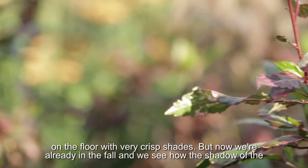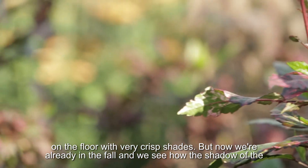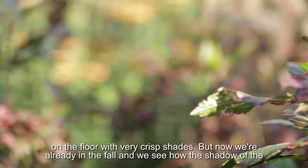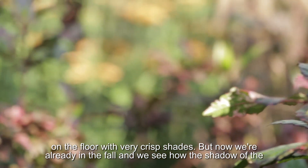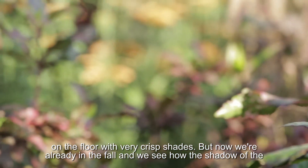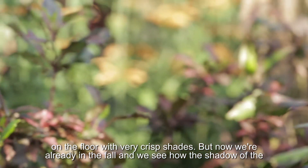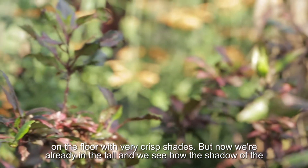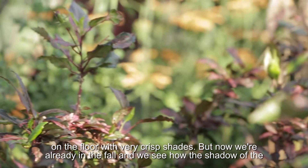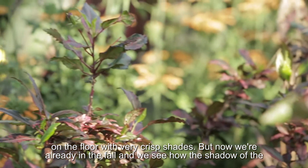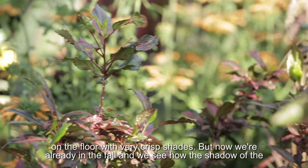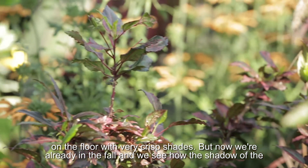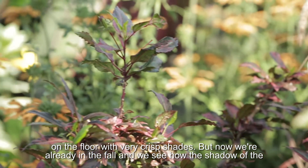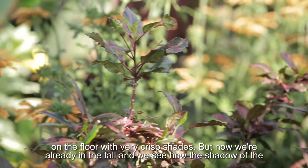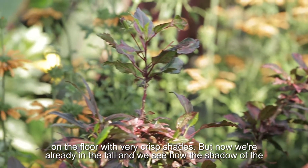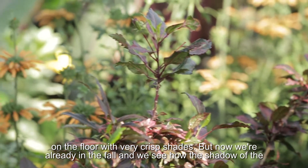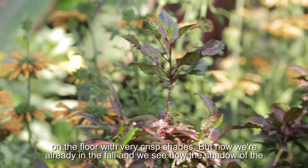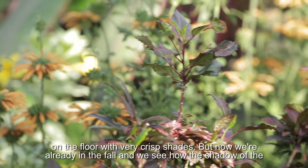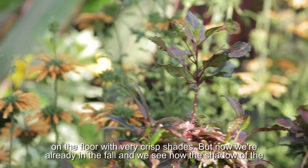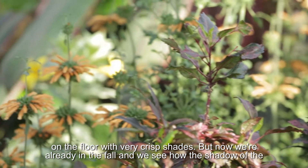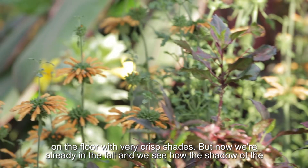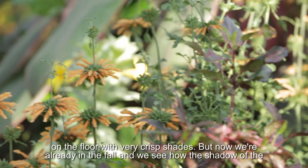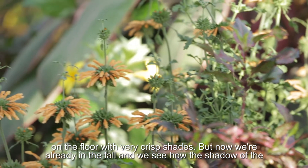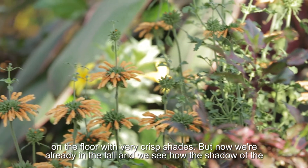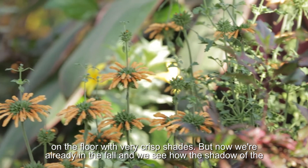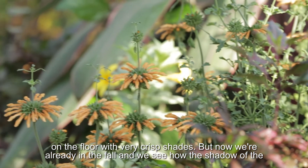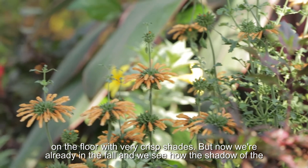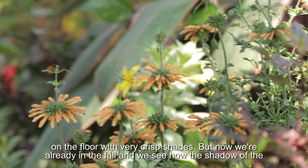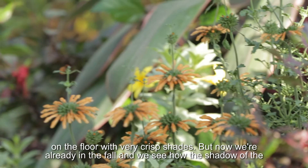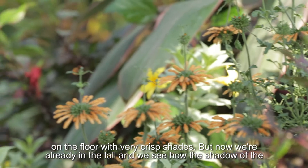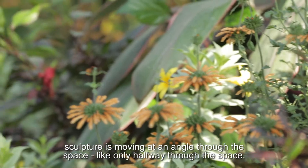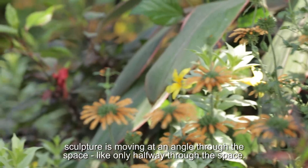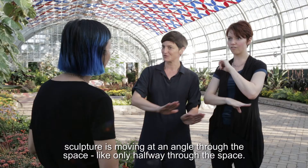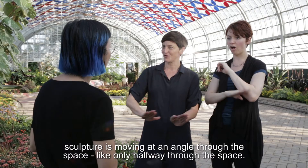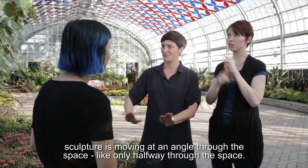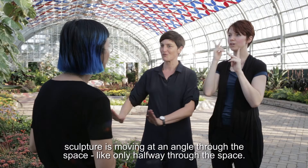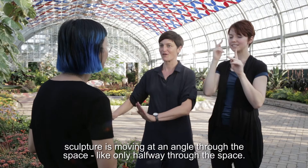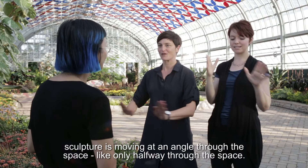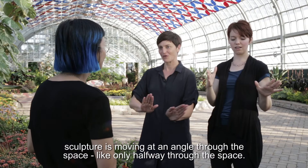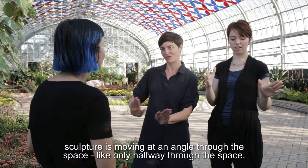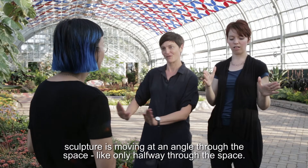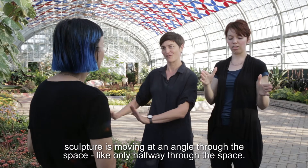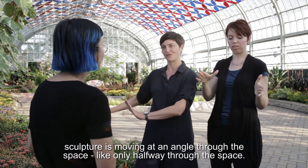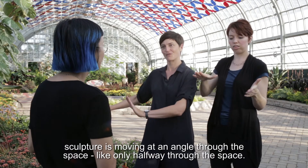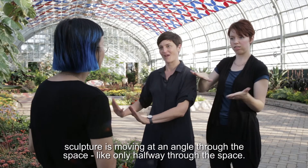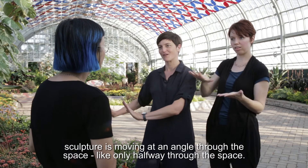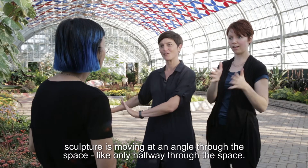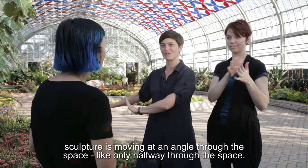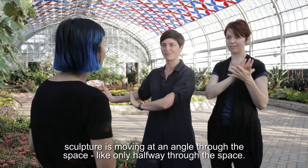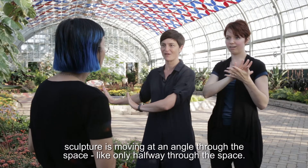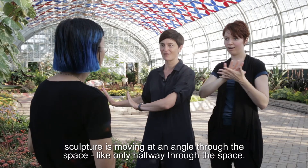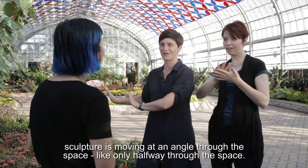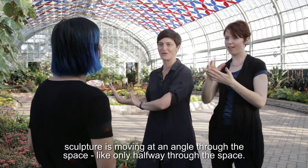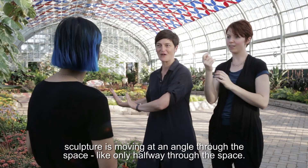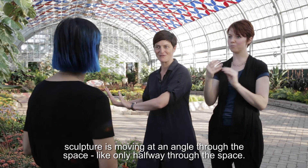very crisp shades. Now it's already in fall, and we see how the shadow of the sculpture is moving to an angle